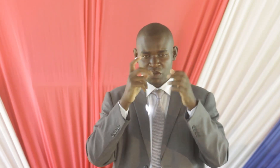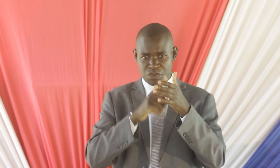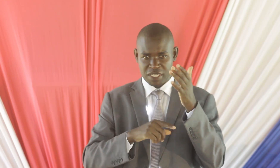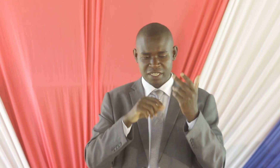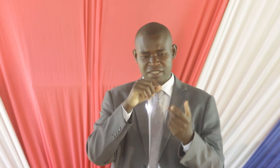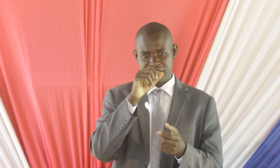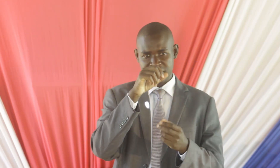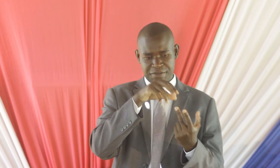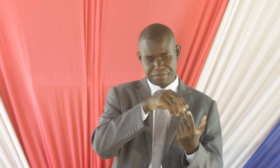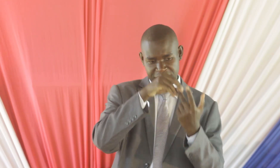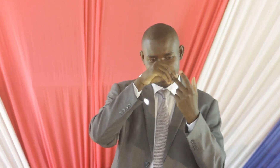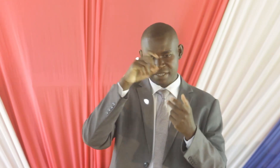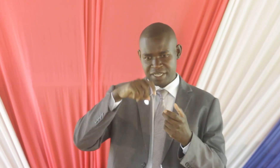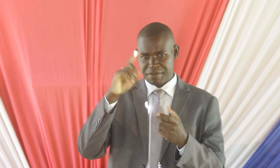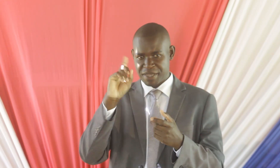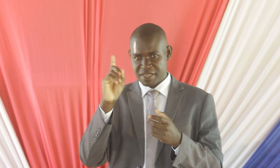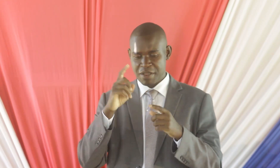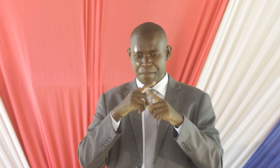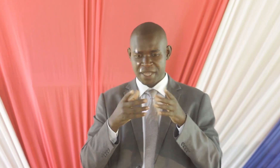Special needs ministry